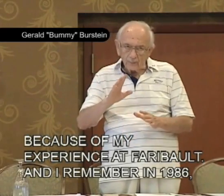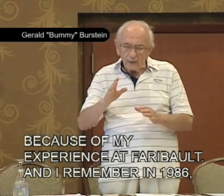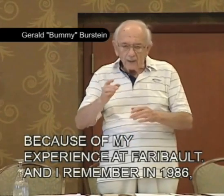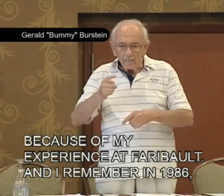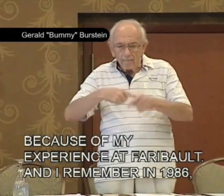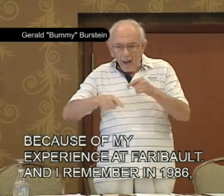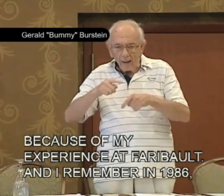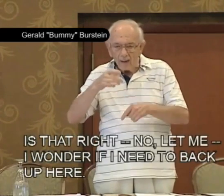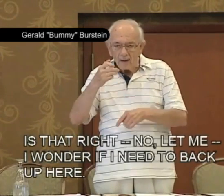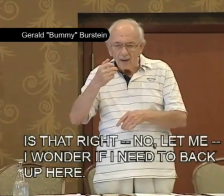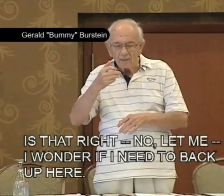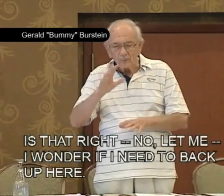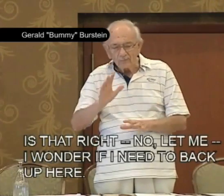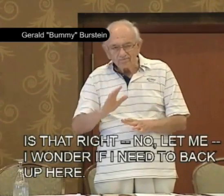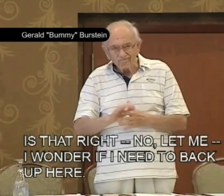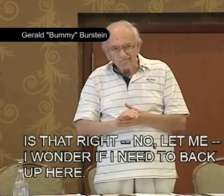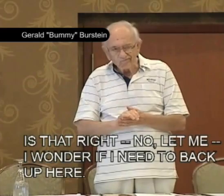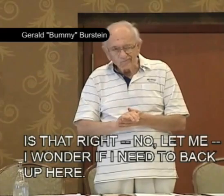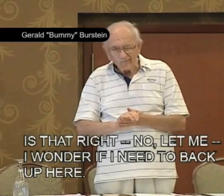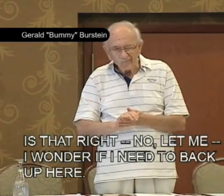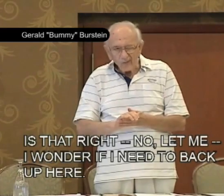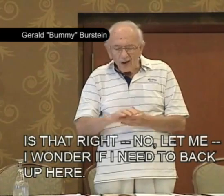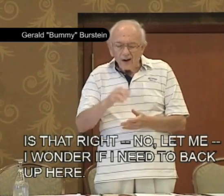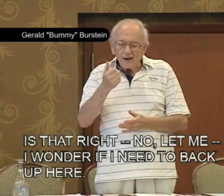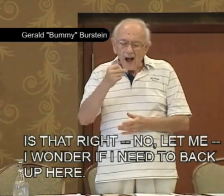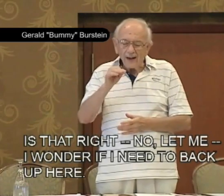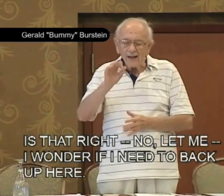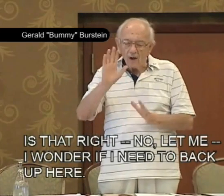is that right if I no let me I wonder if I need to back up here